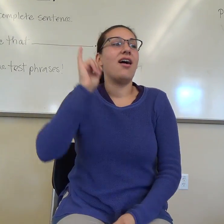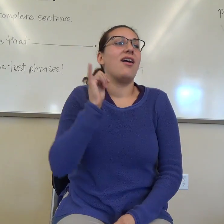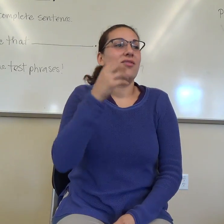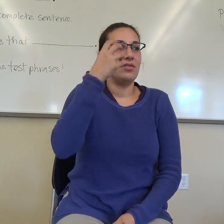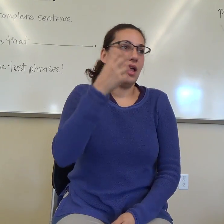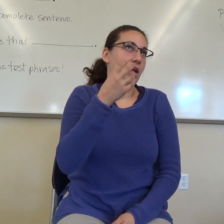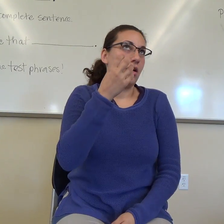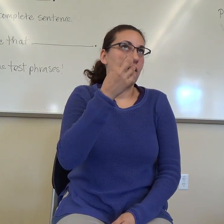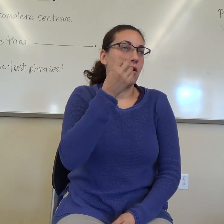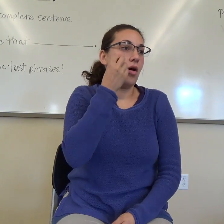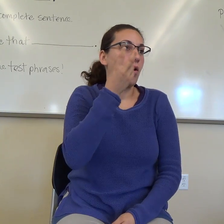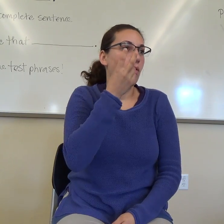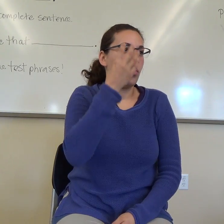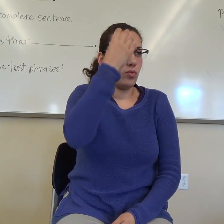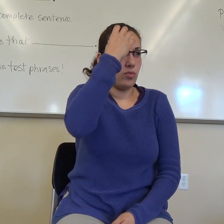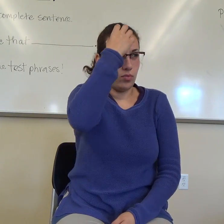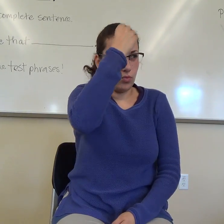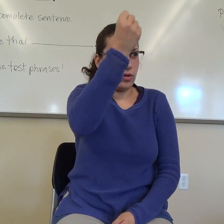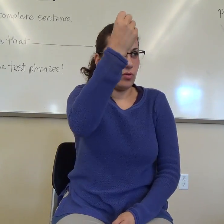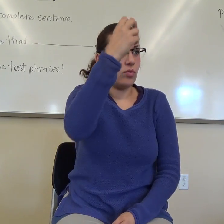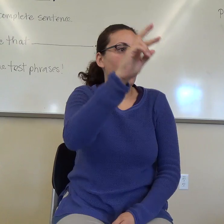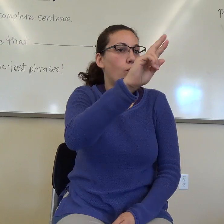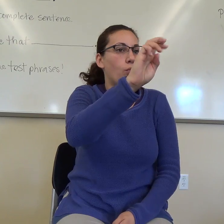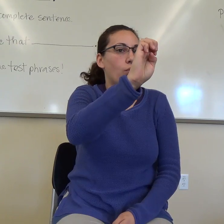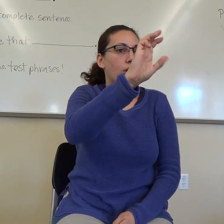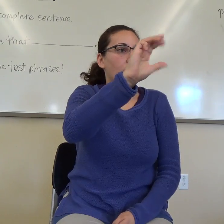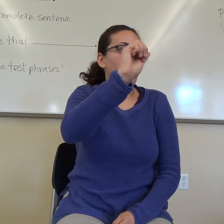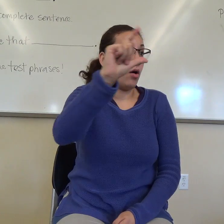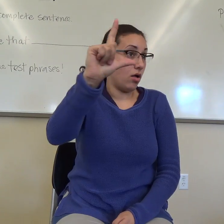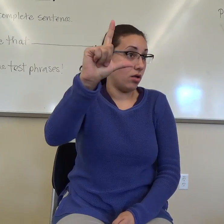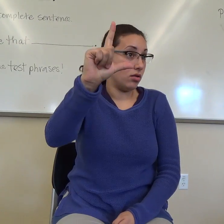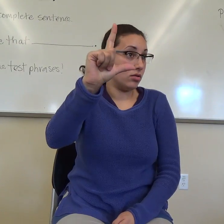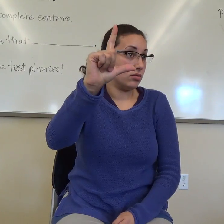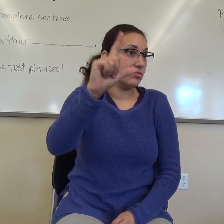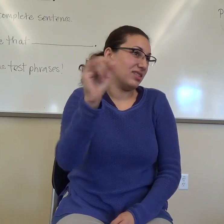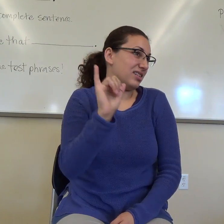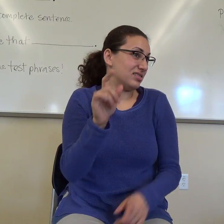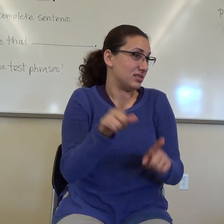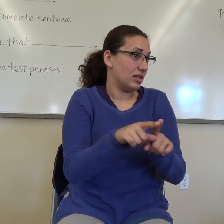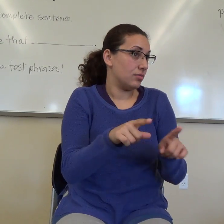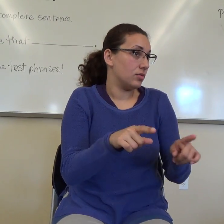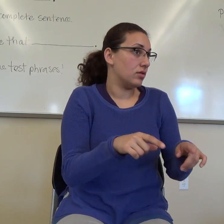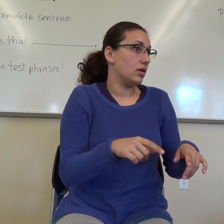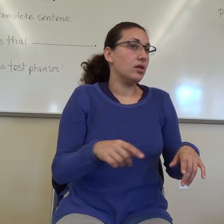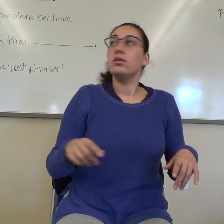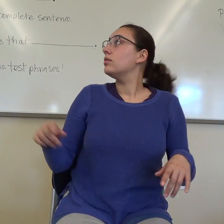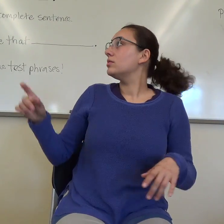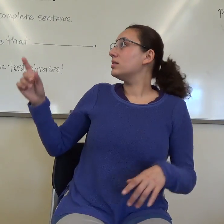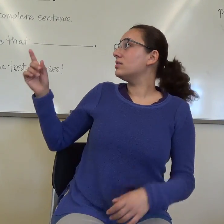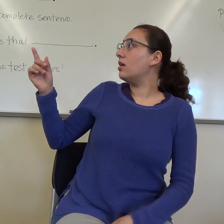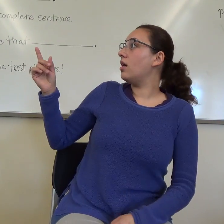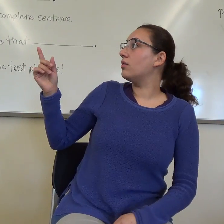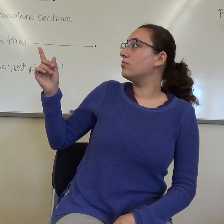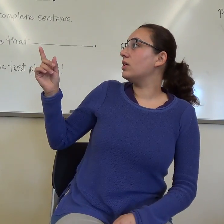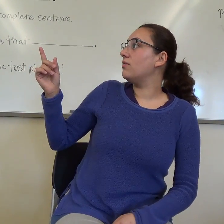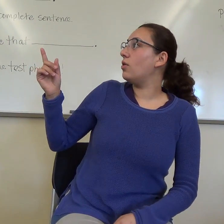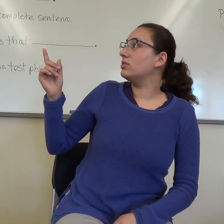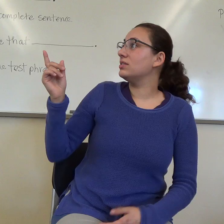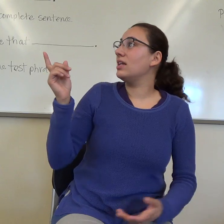same semester. Do we have that vocabulary root? Does evoke, can it be